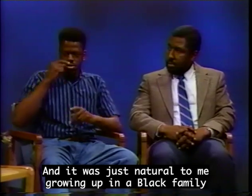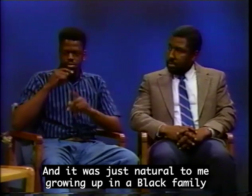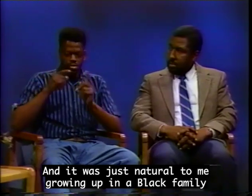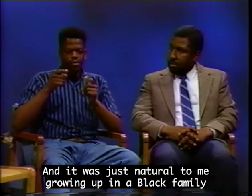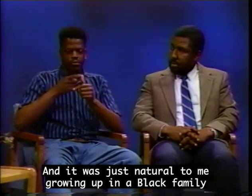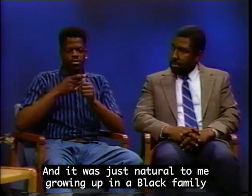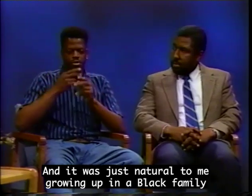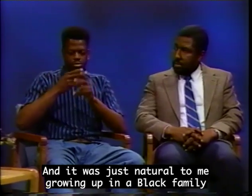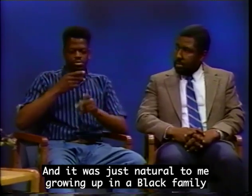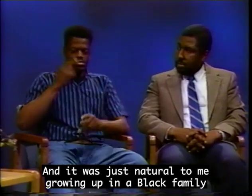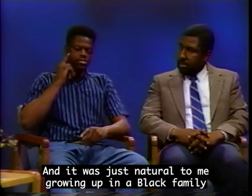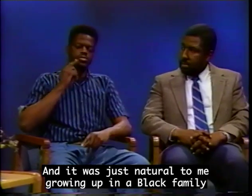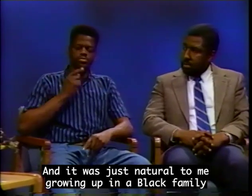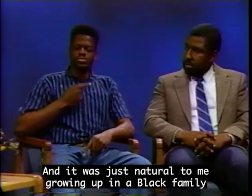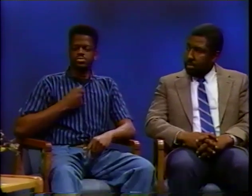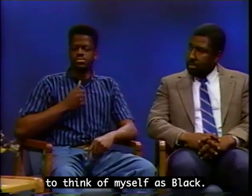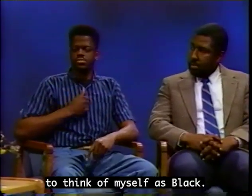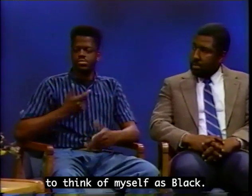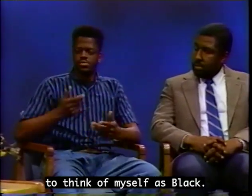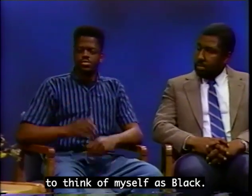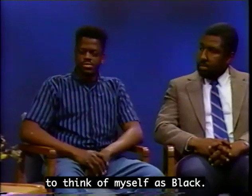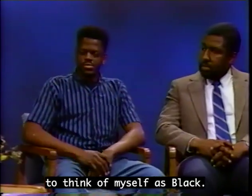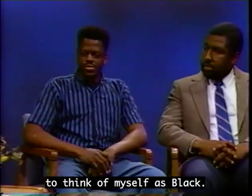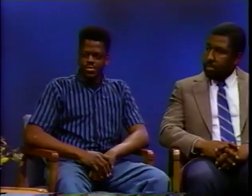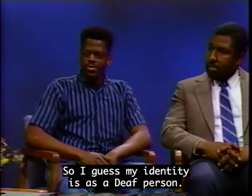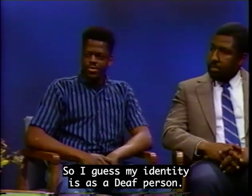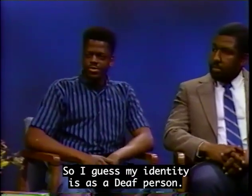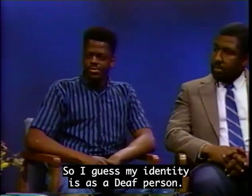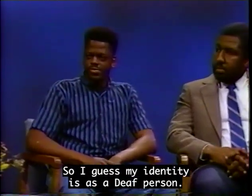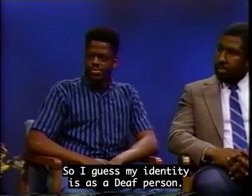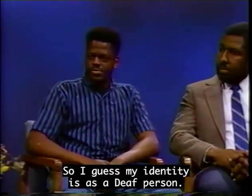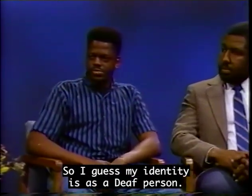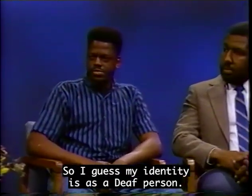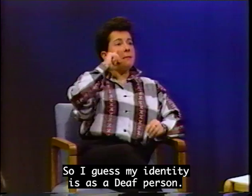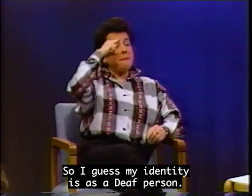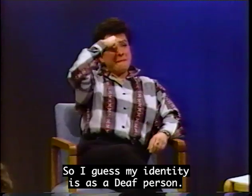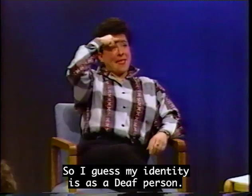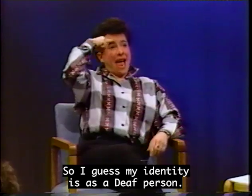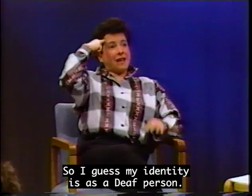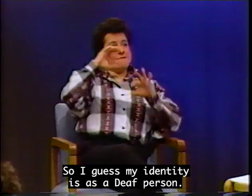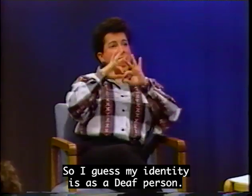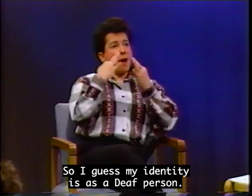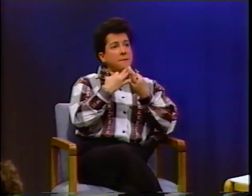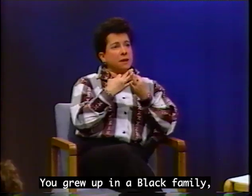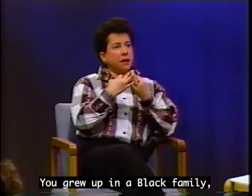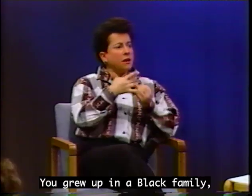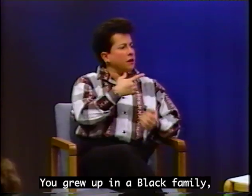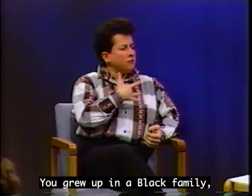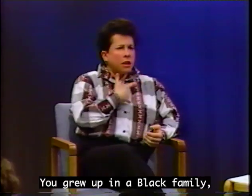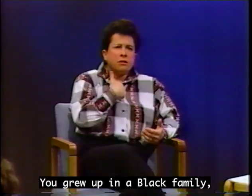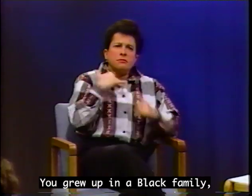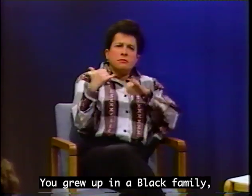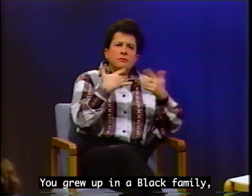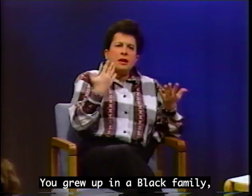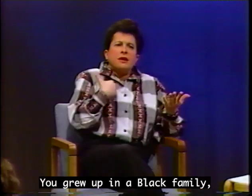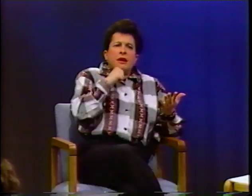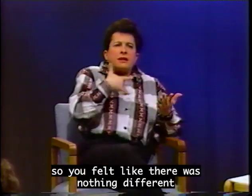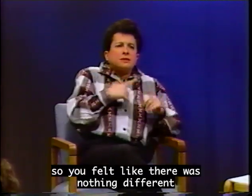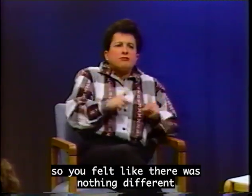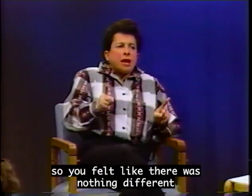just natural to me growing up in a black family to think of myself as black. So I guess my identity is as a deaf person. You grew up in a black family, so you felt like there